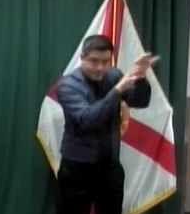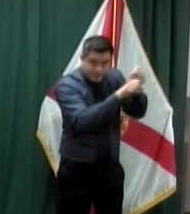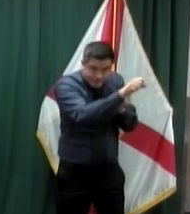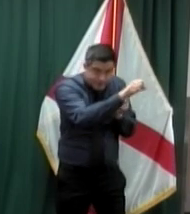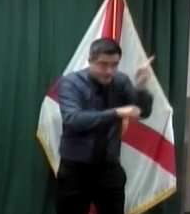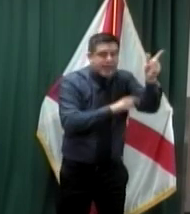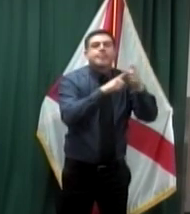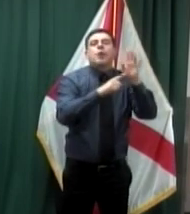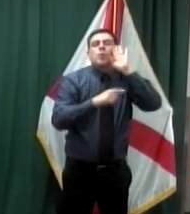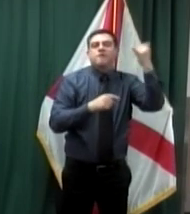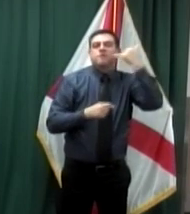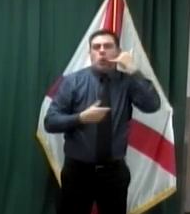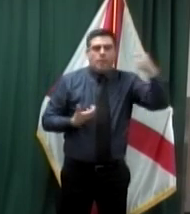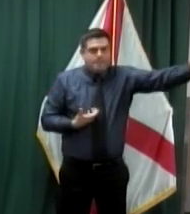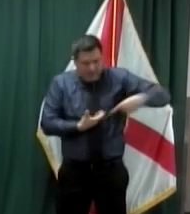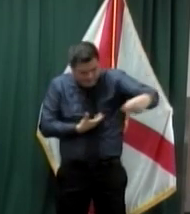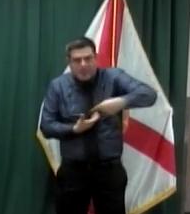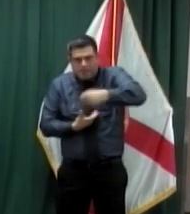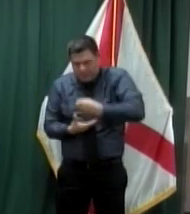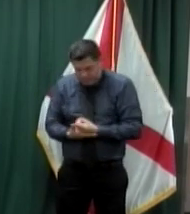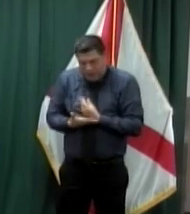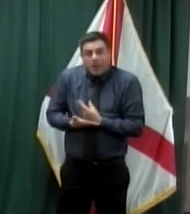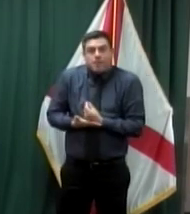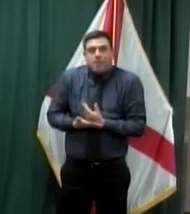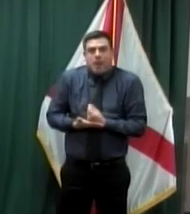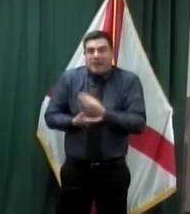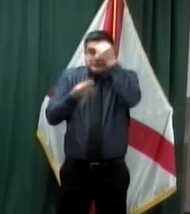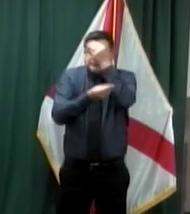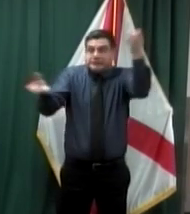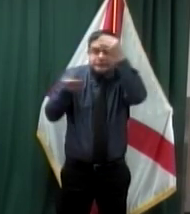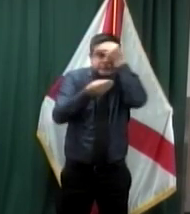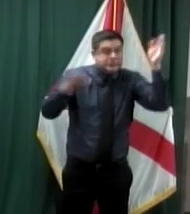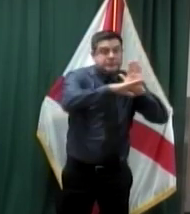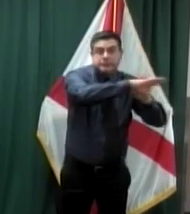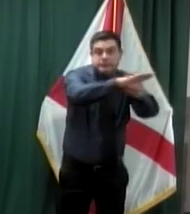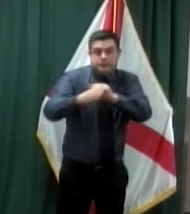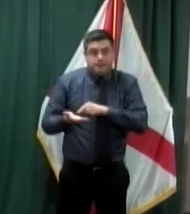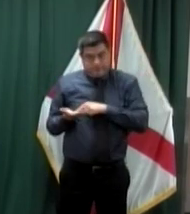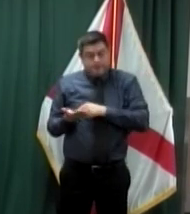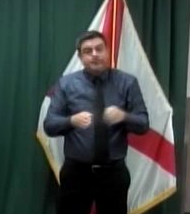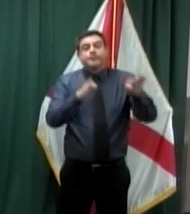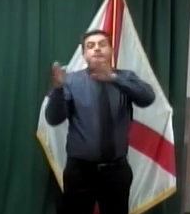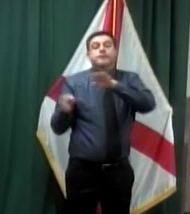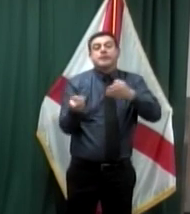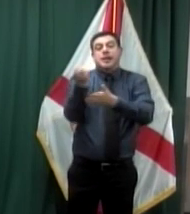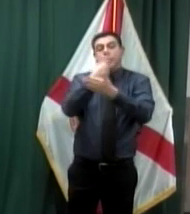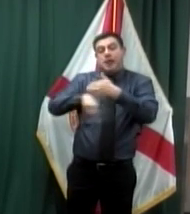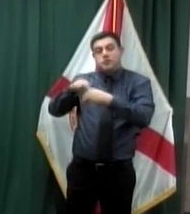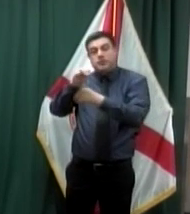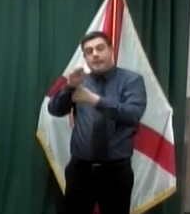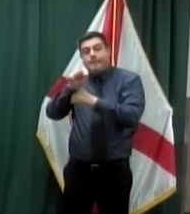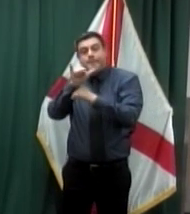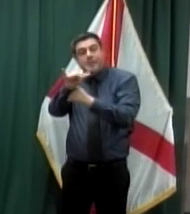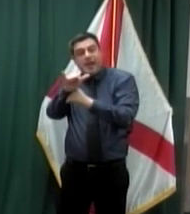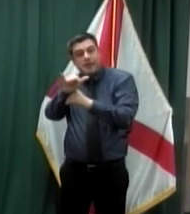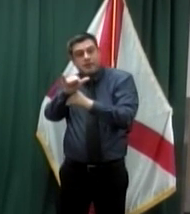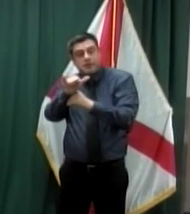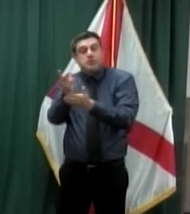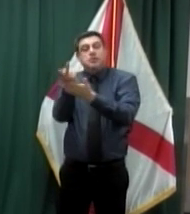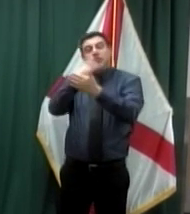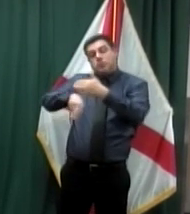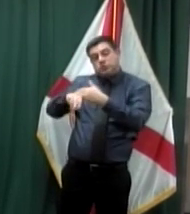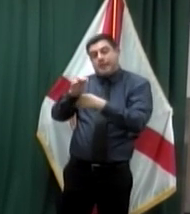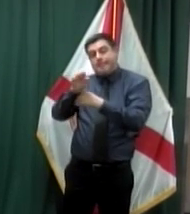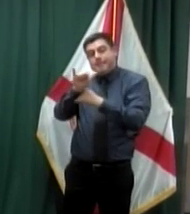supplies tax-free on that week. So I know It's hard to think about that while we're